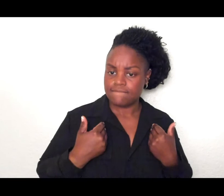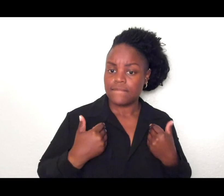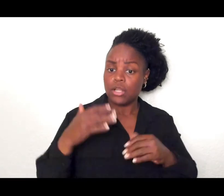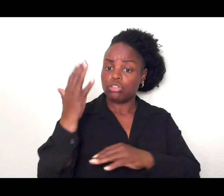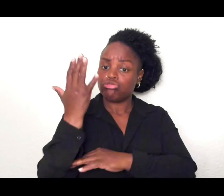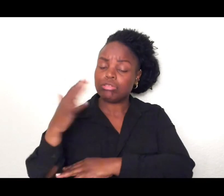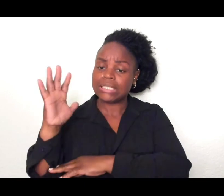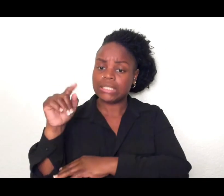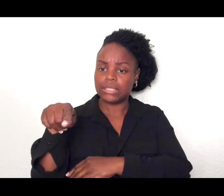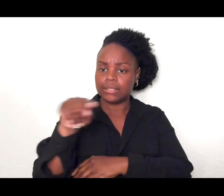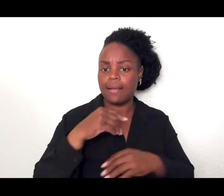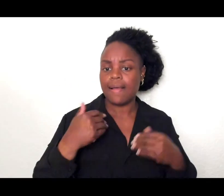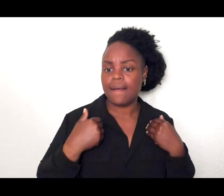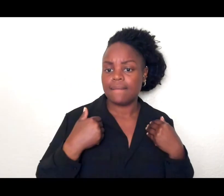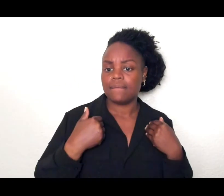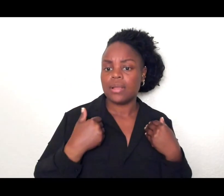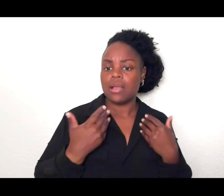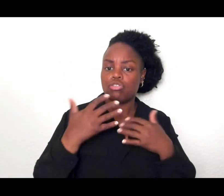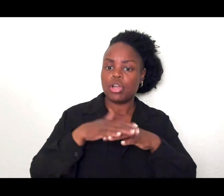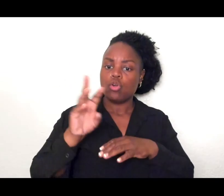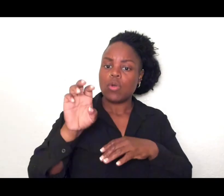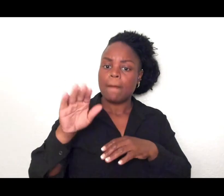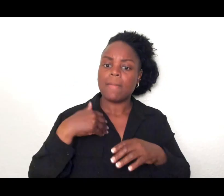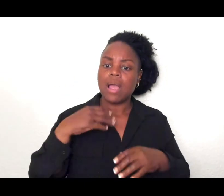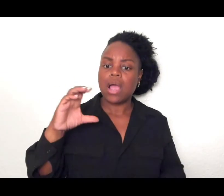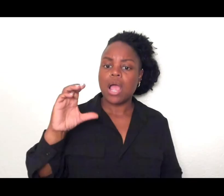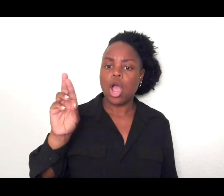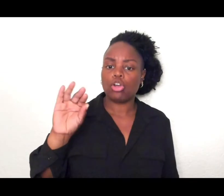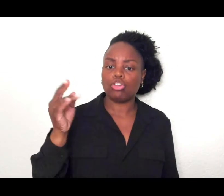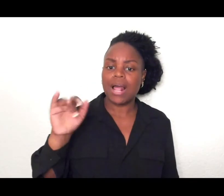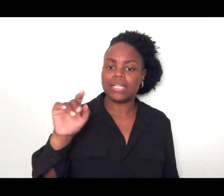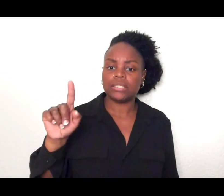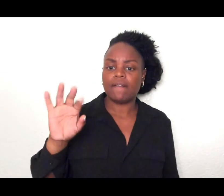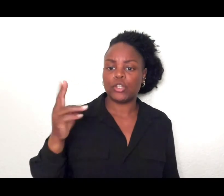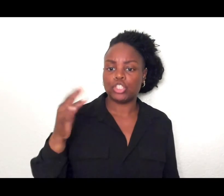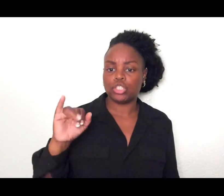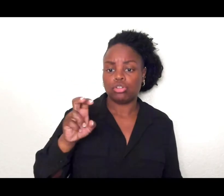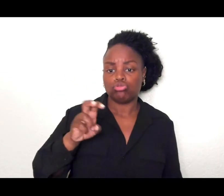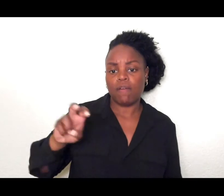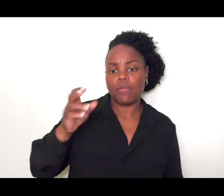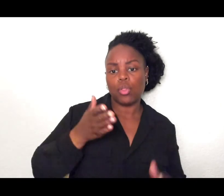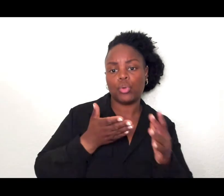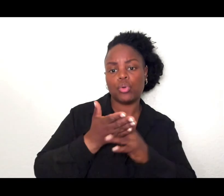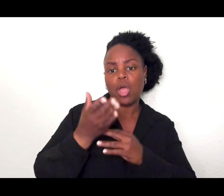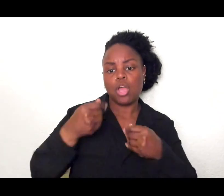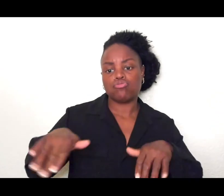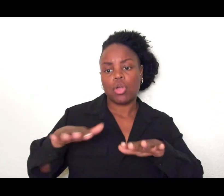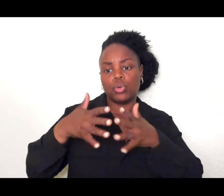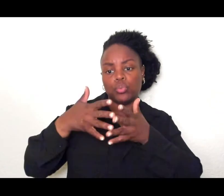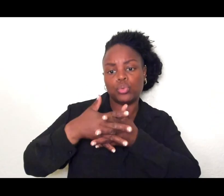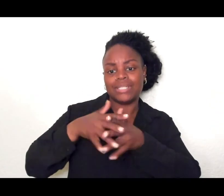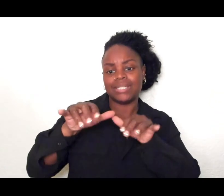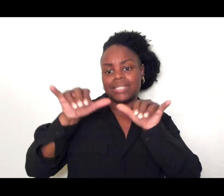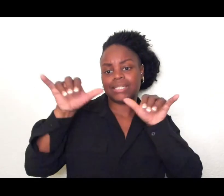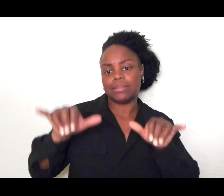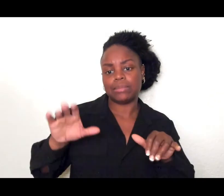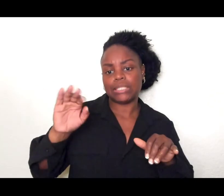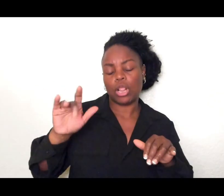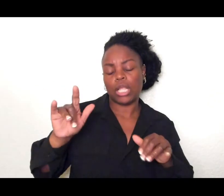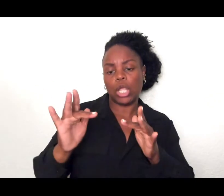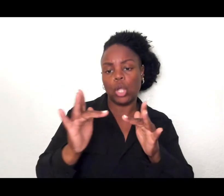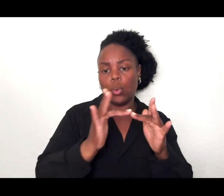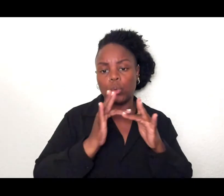written in the narrative of a disabled life. Non-disableness no longer glorified,